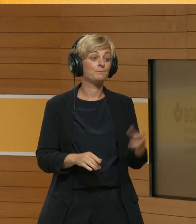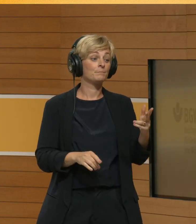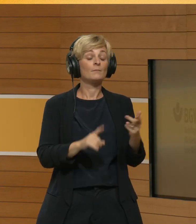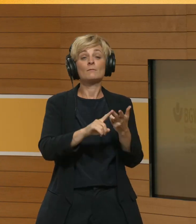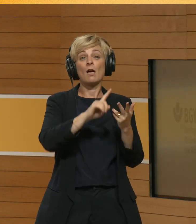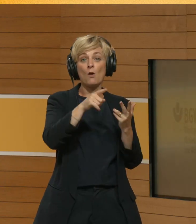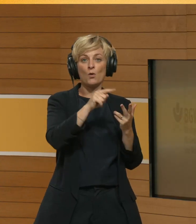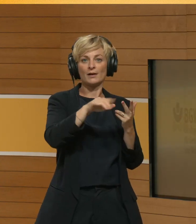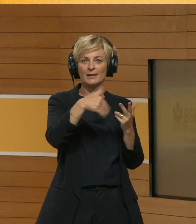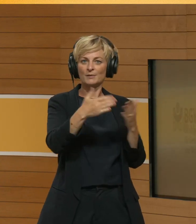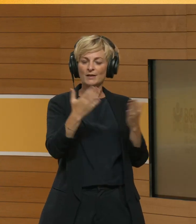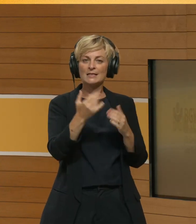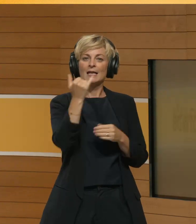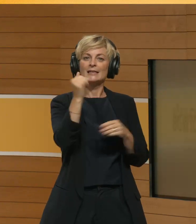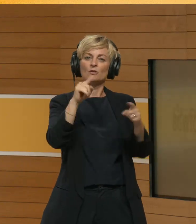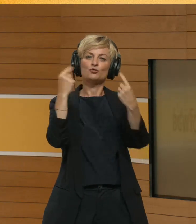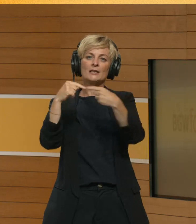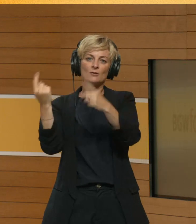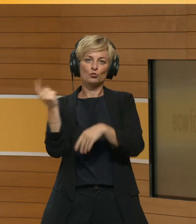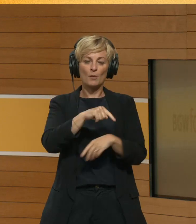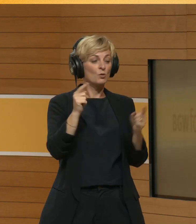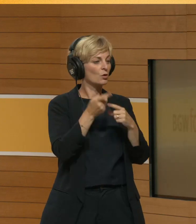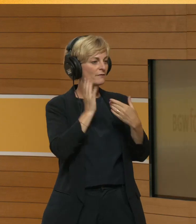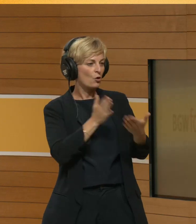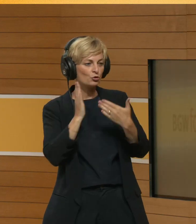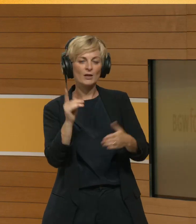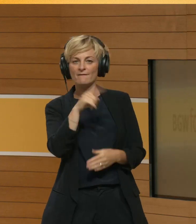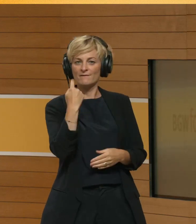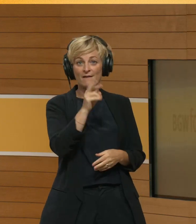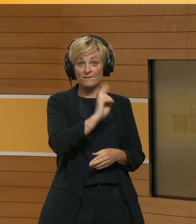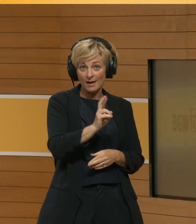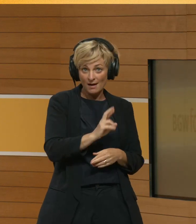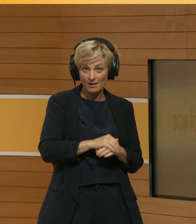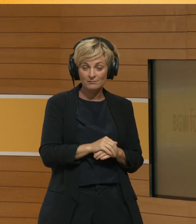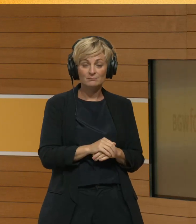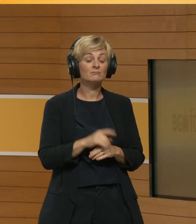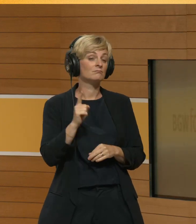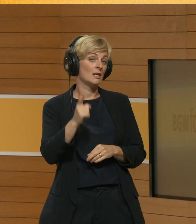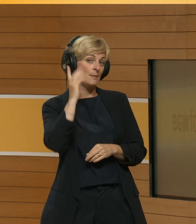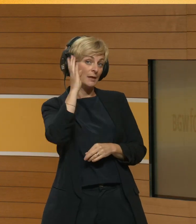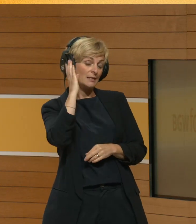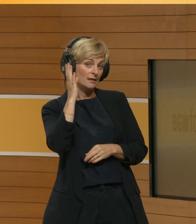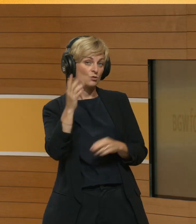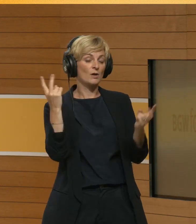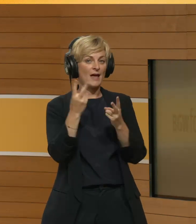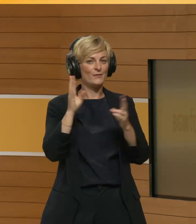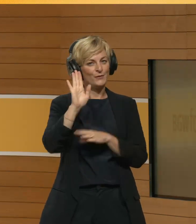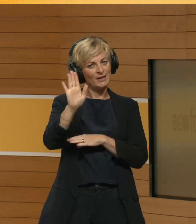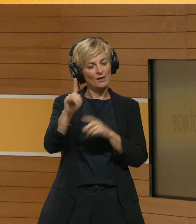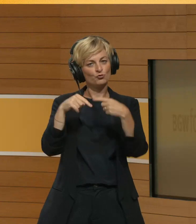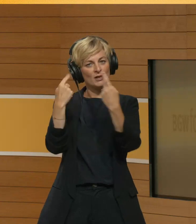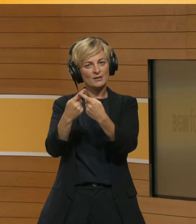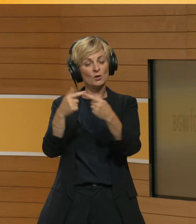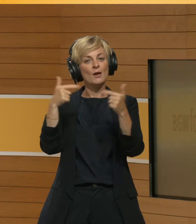presentation, and the presentation is either done by a nurse from the ward, or by a physician, or by a therapist representing